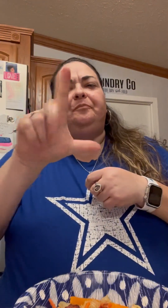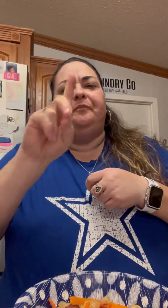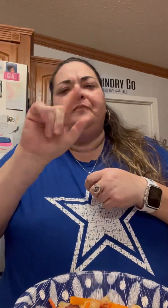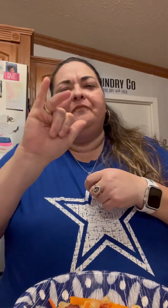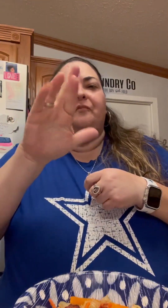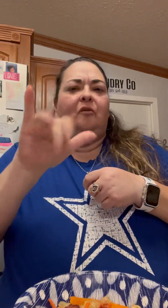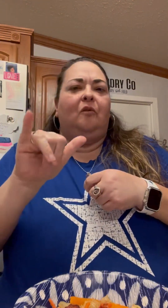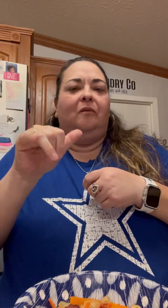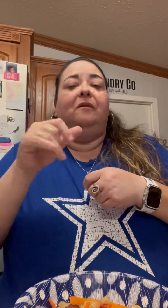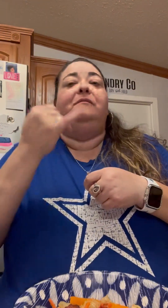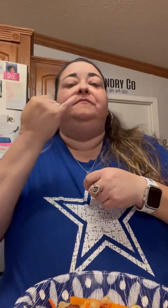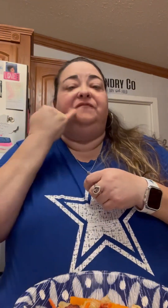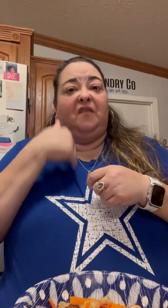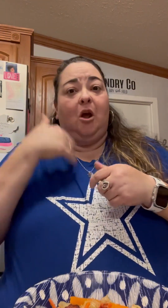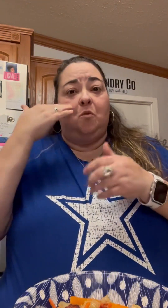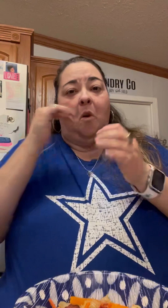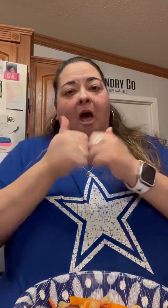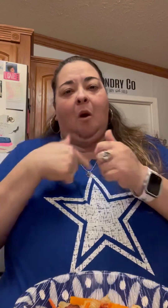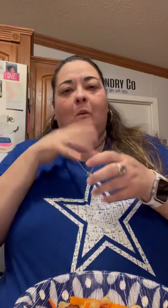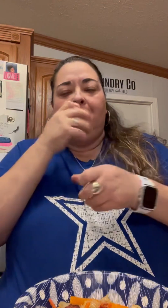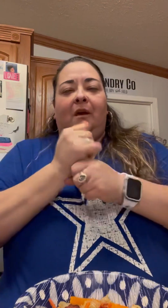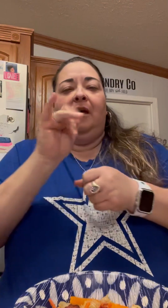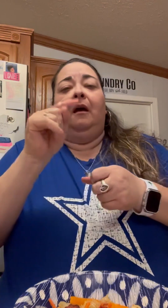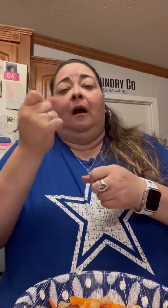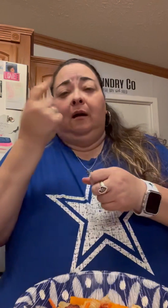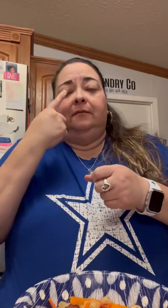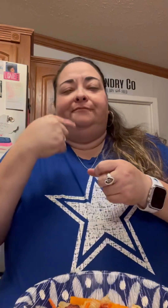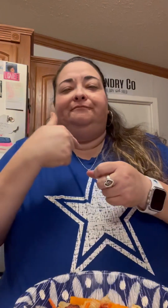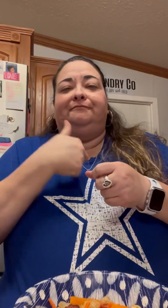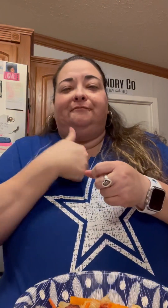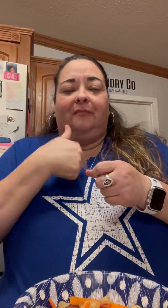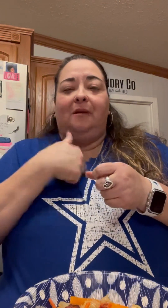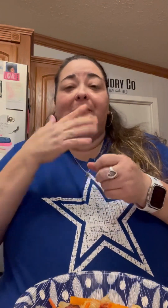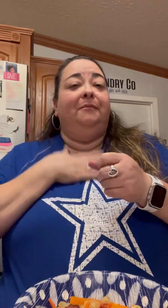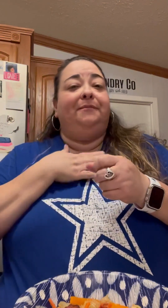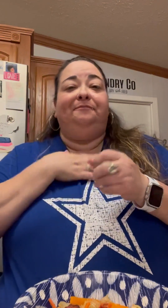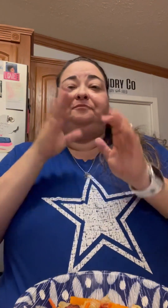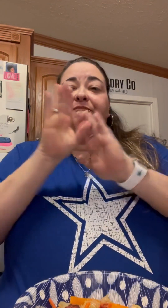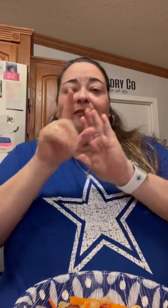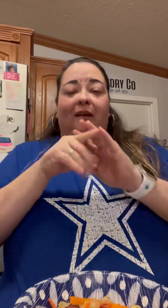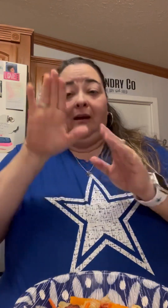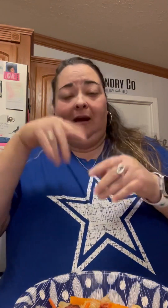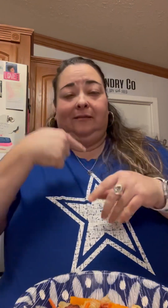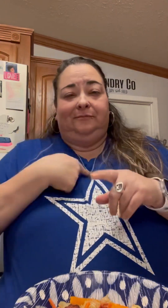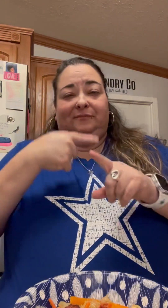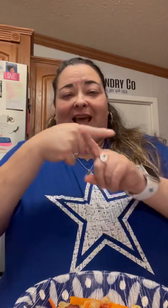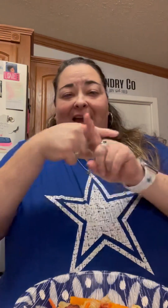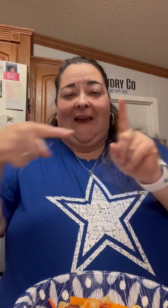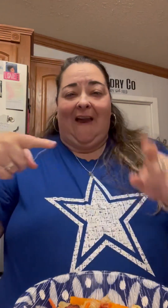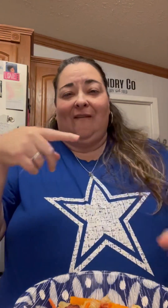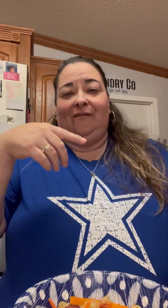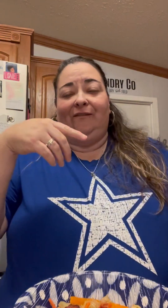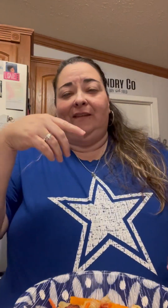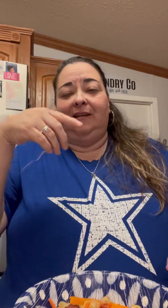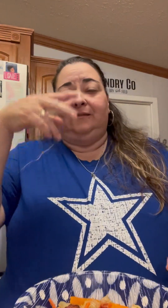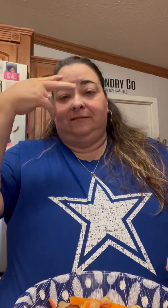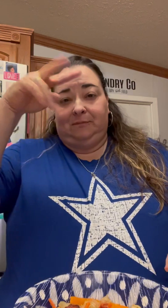inbox message on ASL Diary. If I know how to make it, I will. So just a little bit about